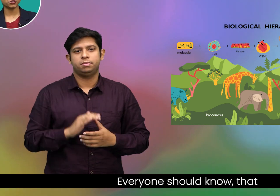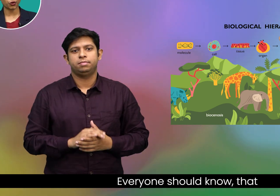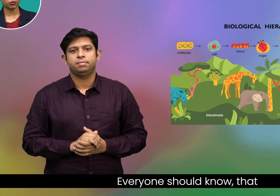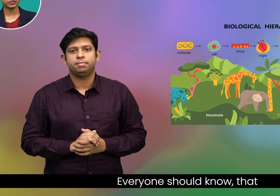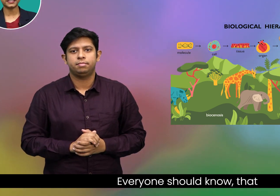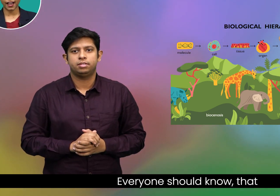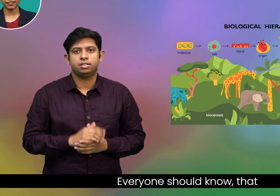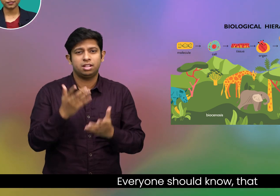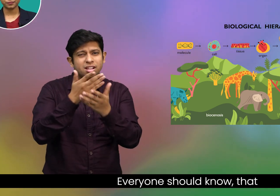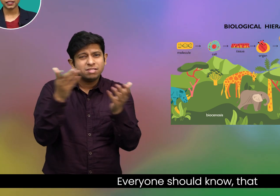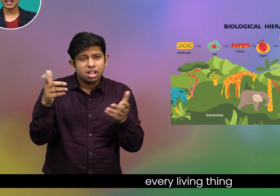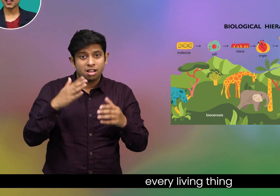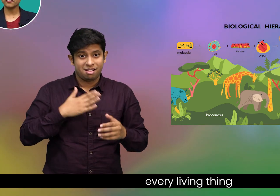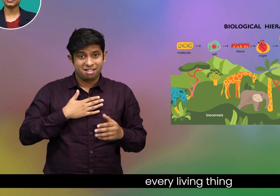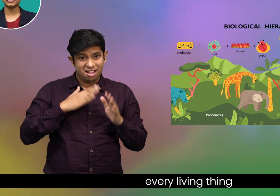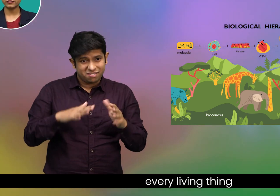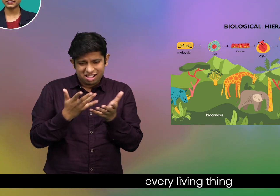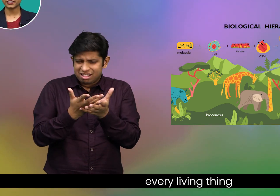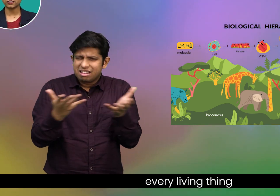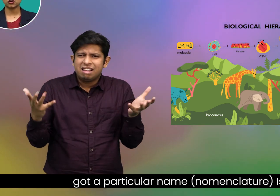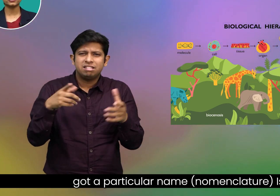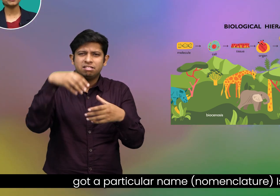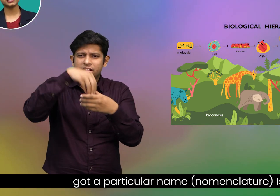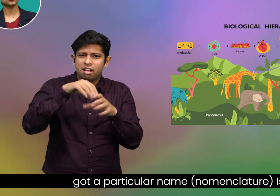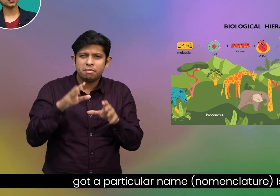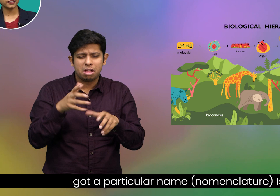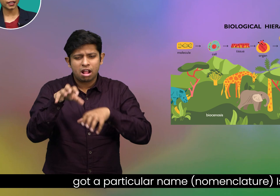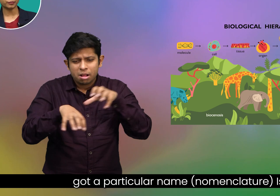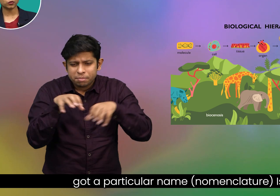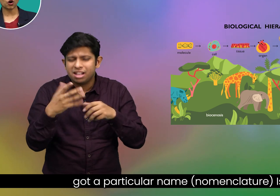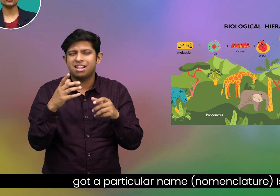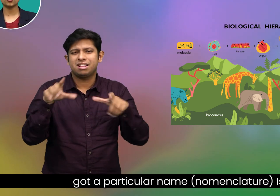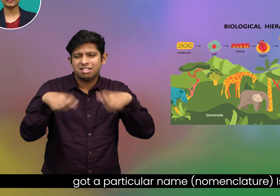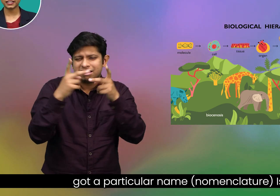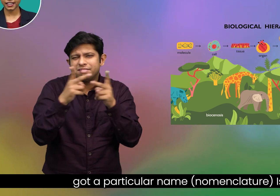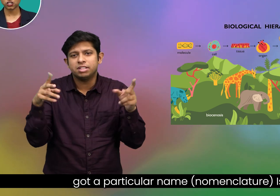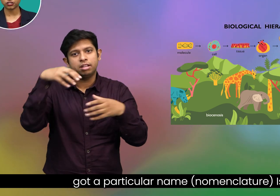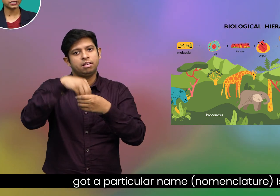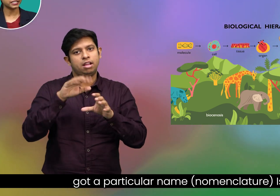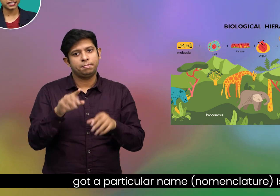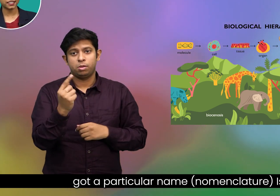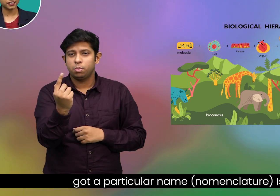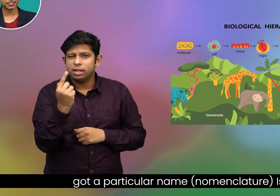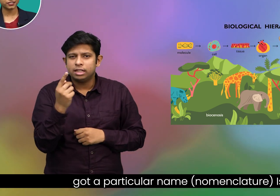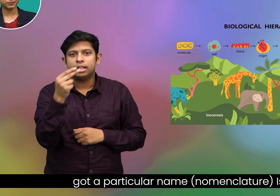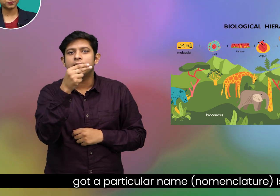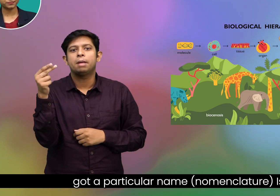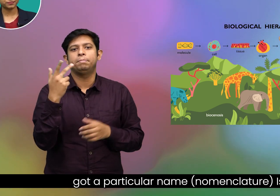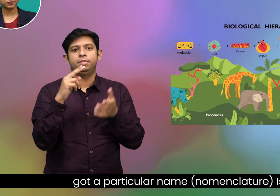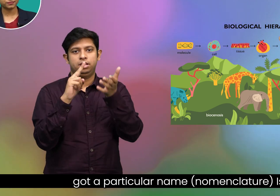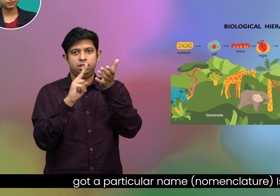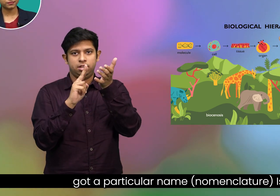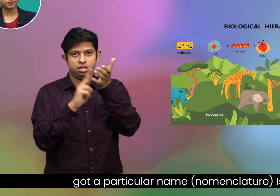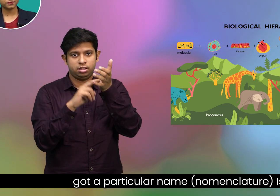Everyone should know that every living thing got a particular name or nomenclature, isn't it?